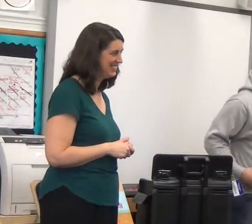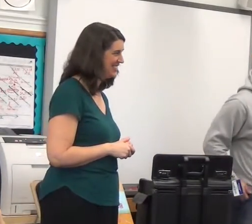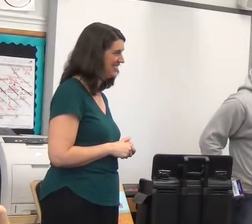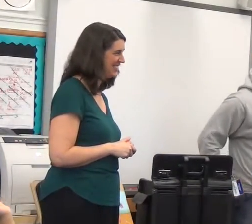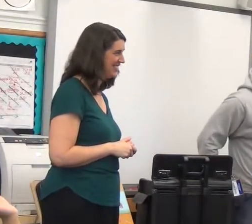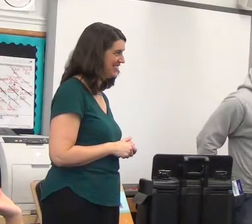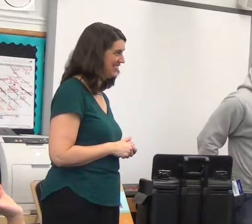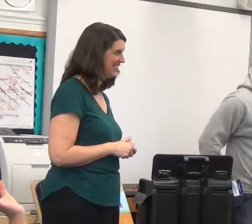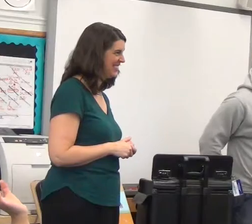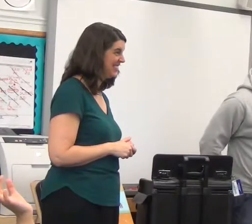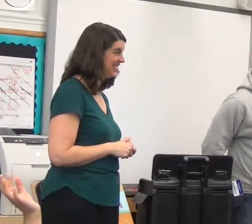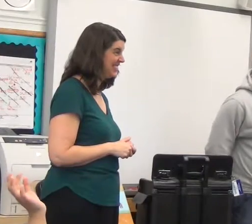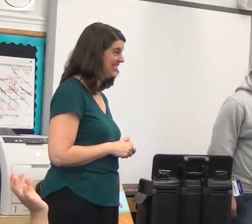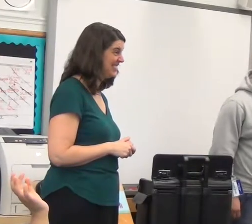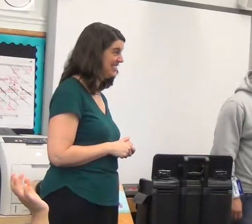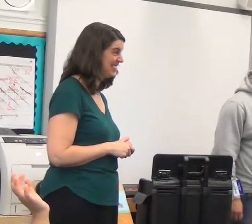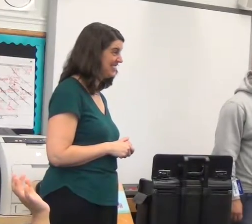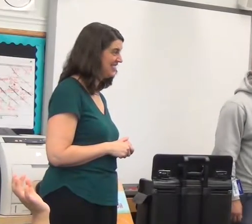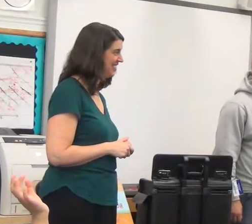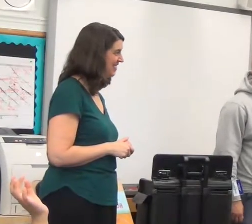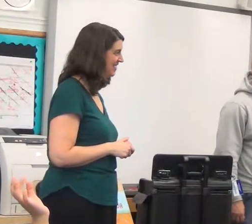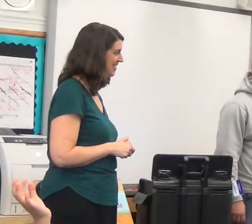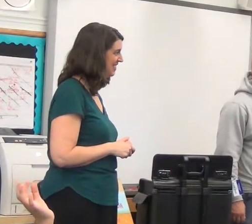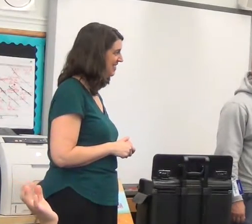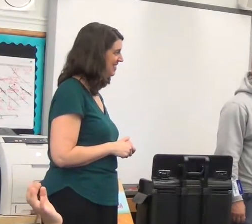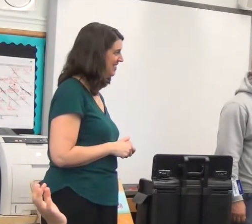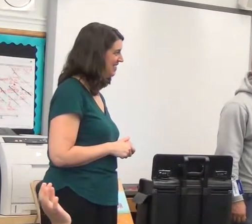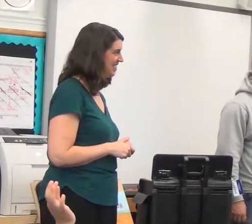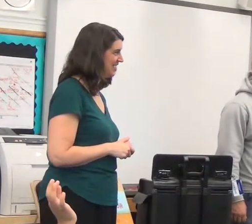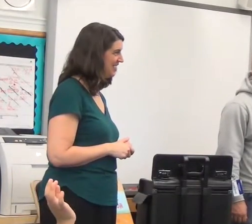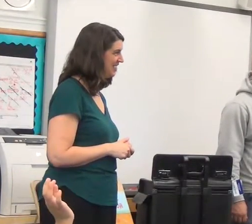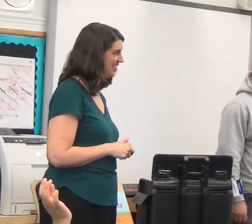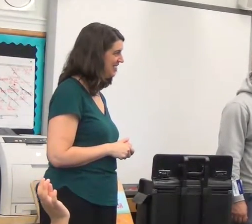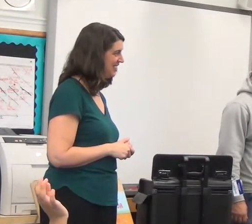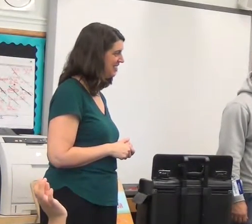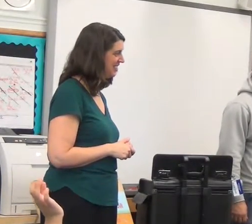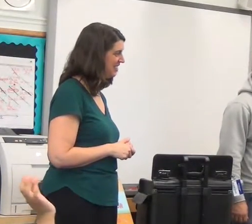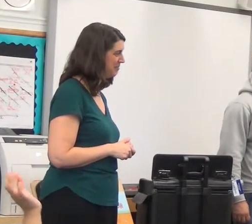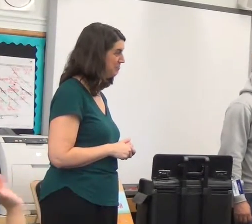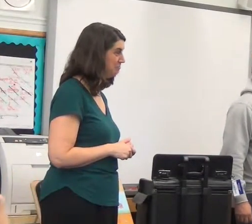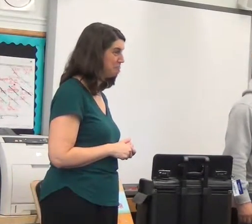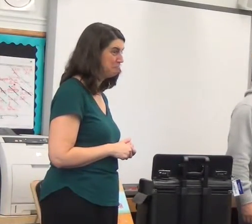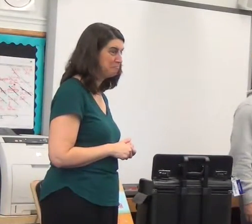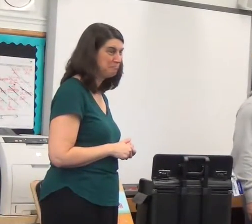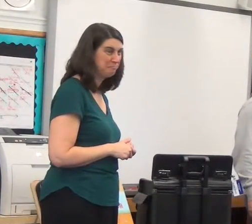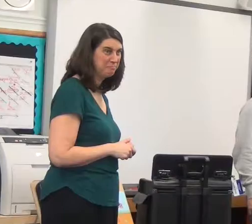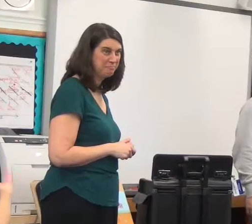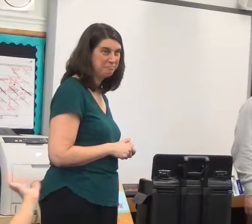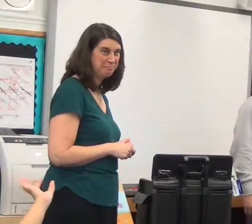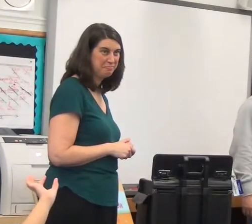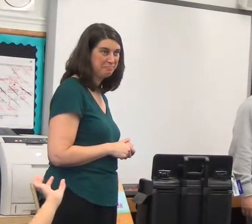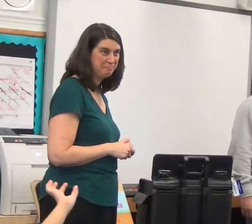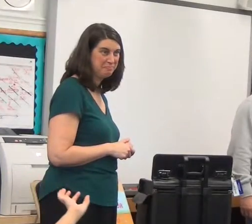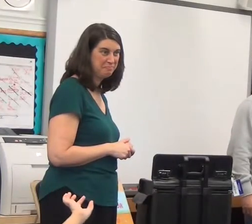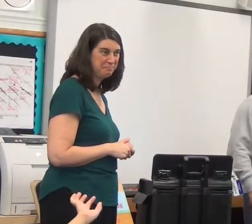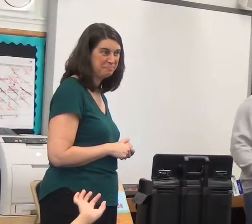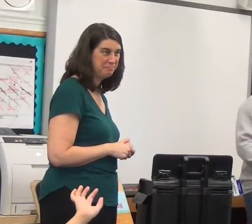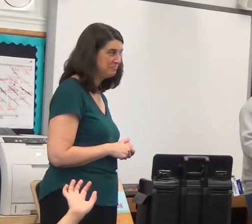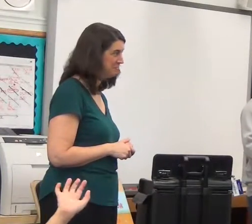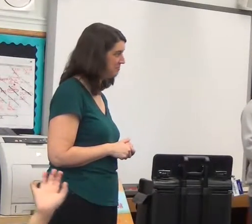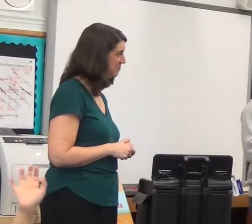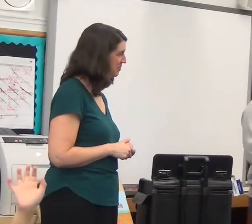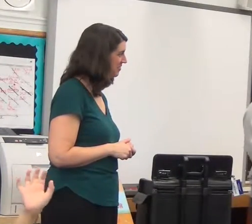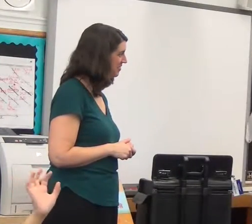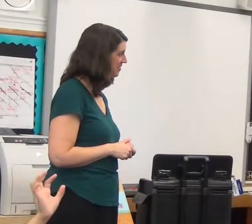inside of the straight jacket of mystery. That's a wrong way.